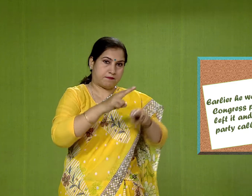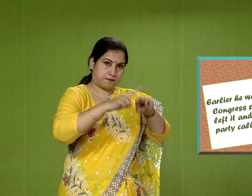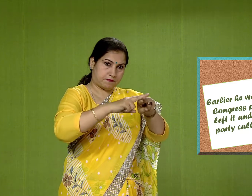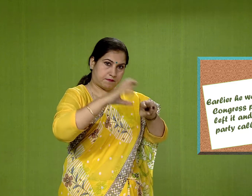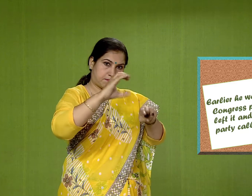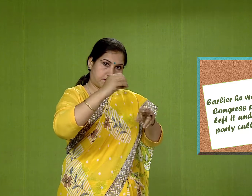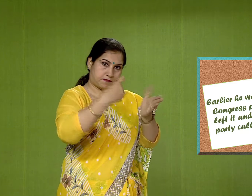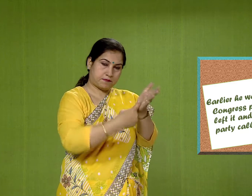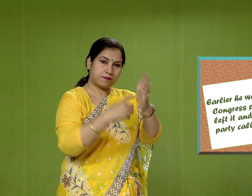Bloc.